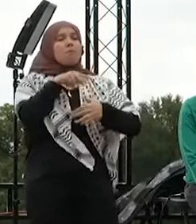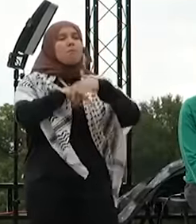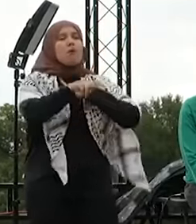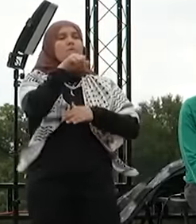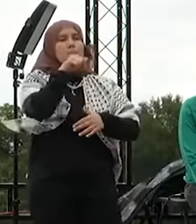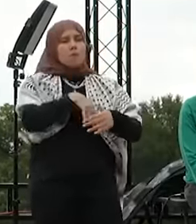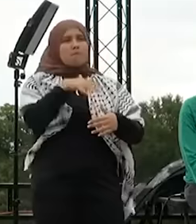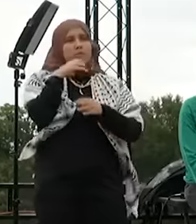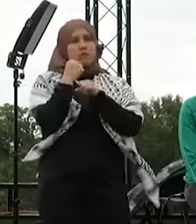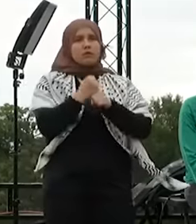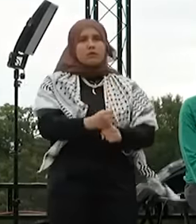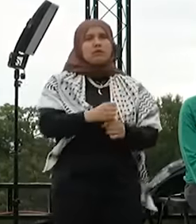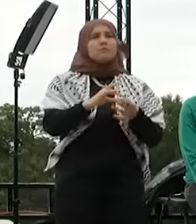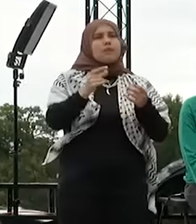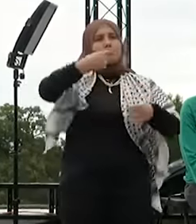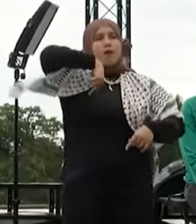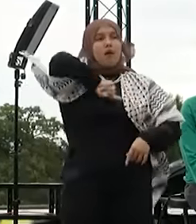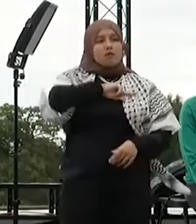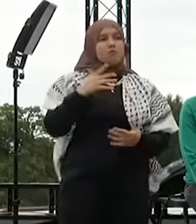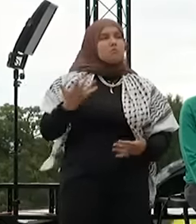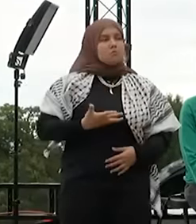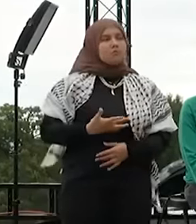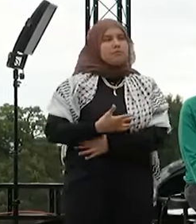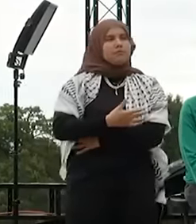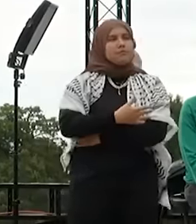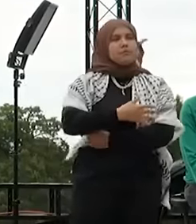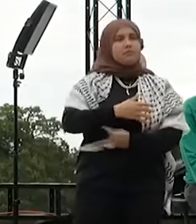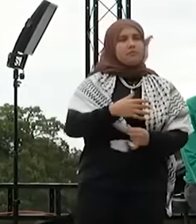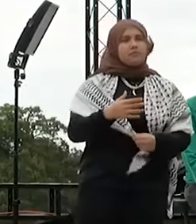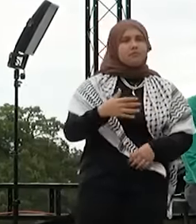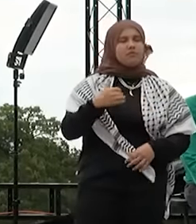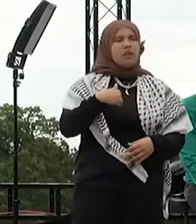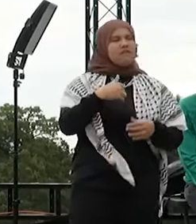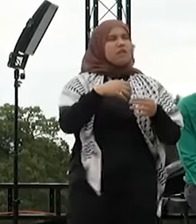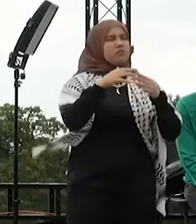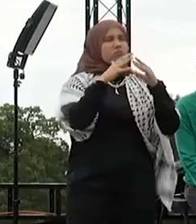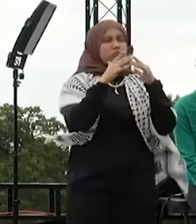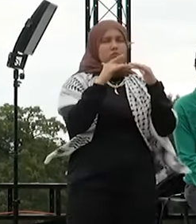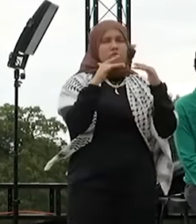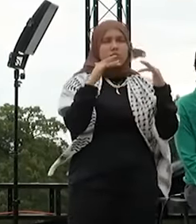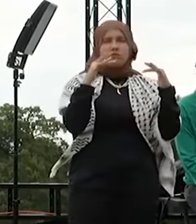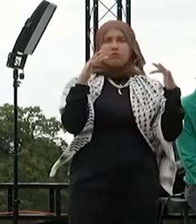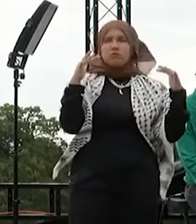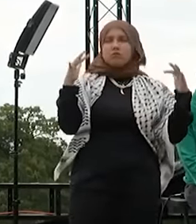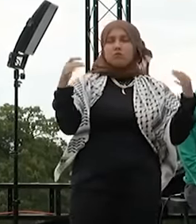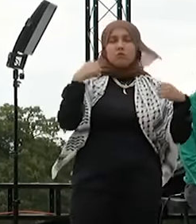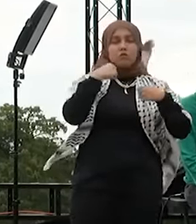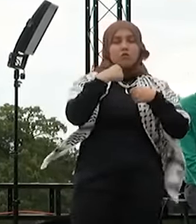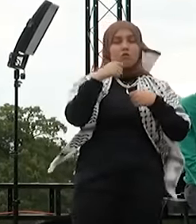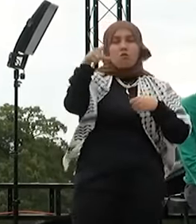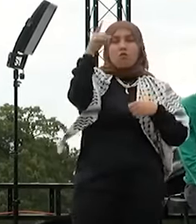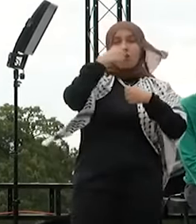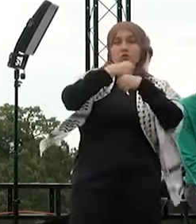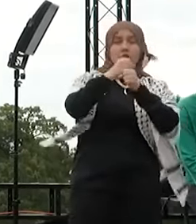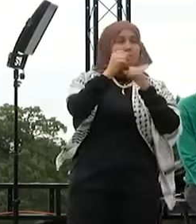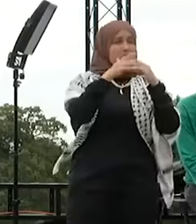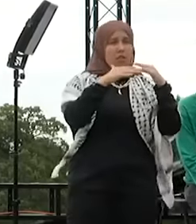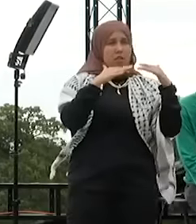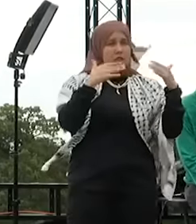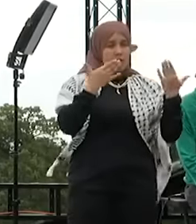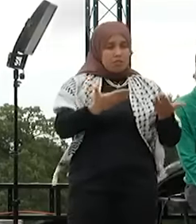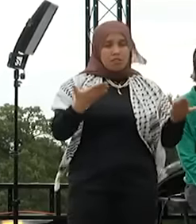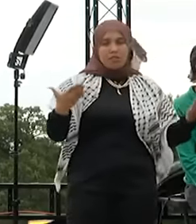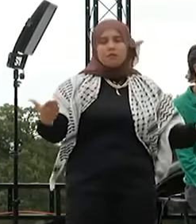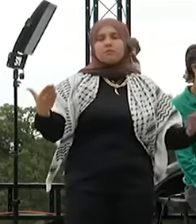us is that there are various creations of Allah, creations of God,